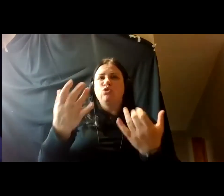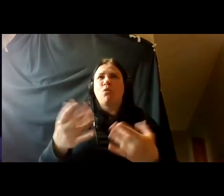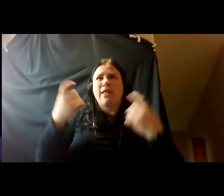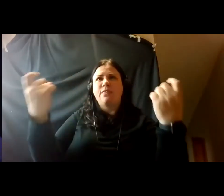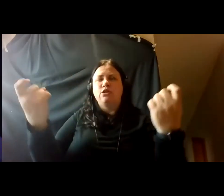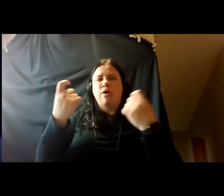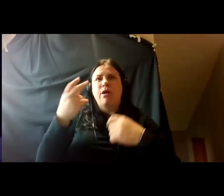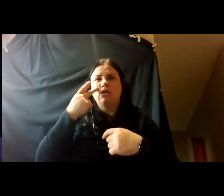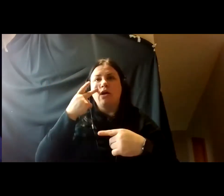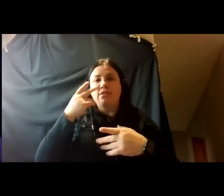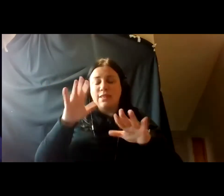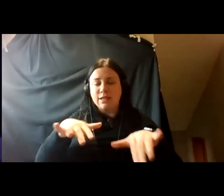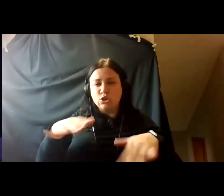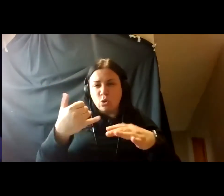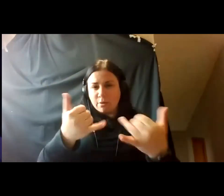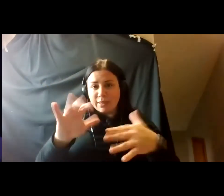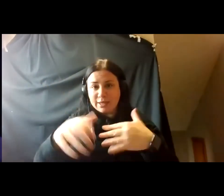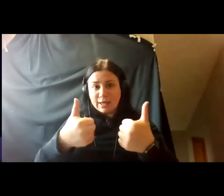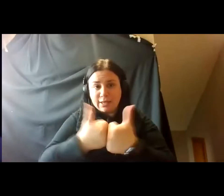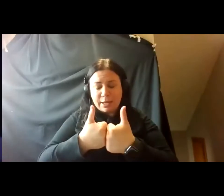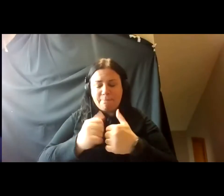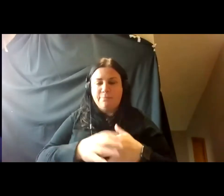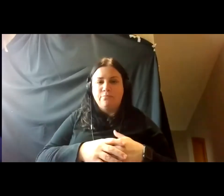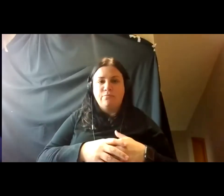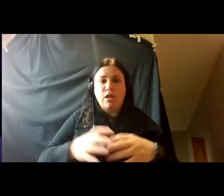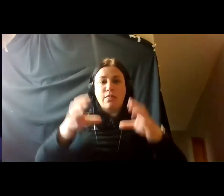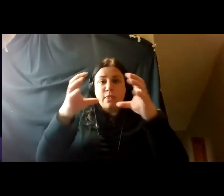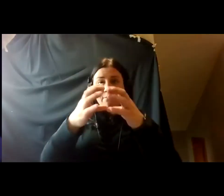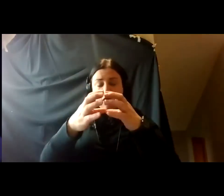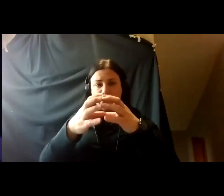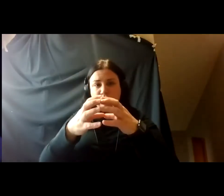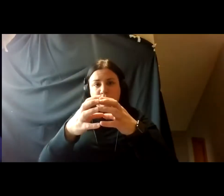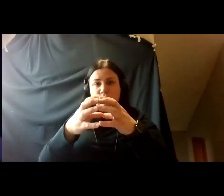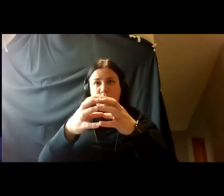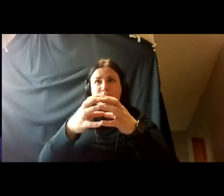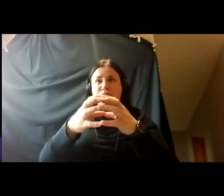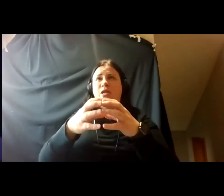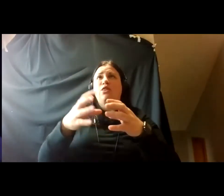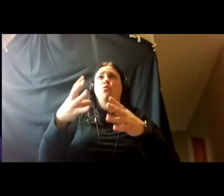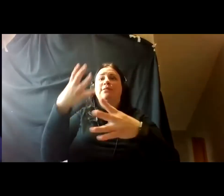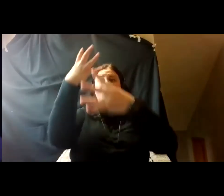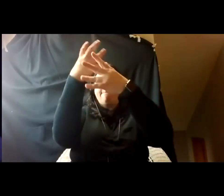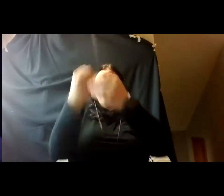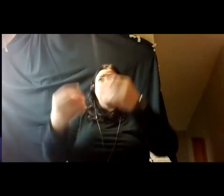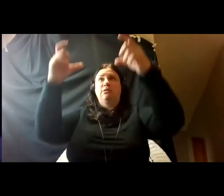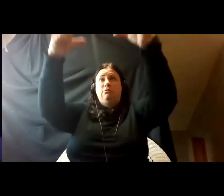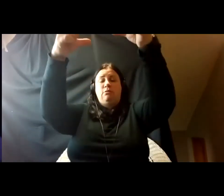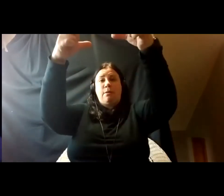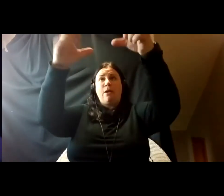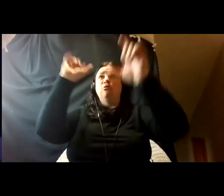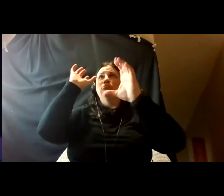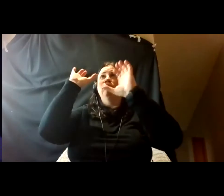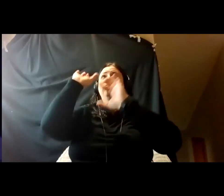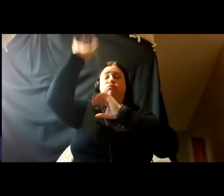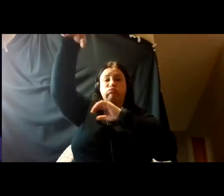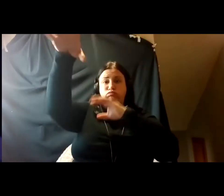kids playing a game where they took a ball and they threw the ball into a basket. I said to him, what game is this? This is like